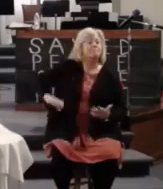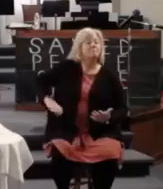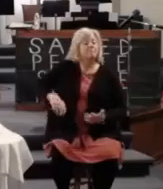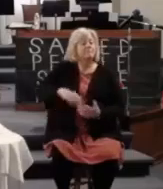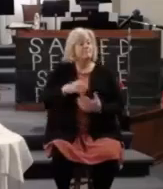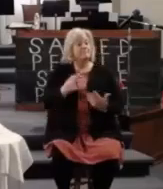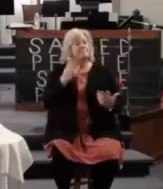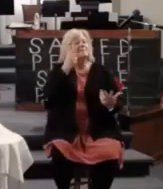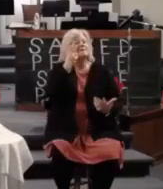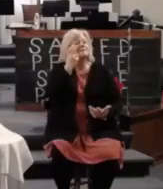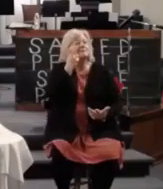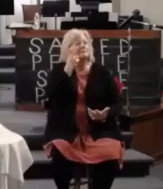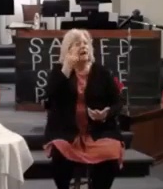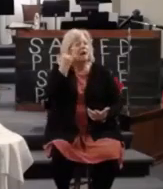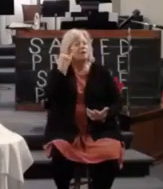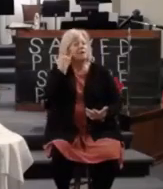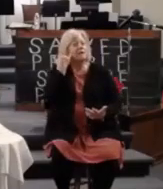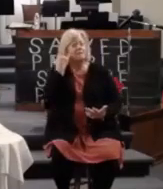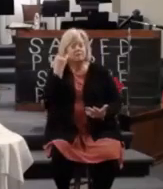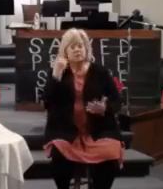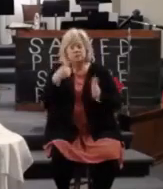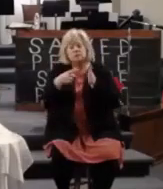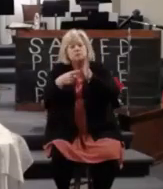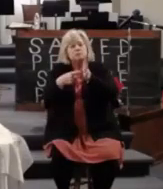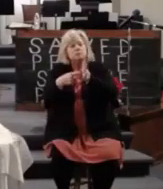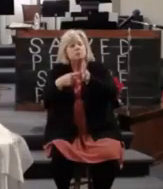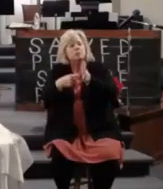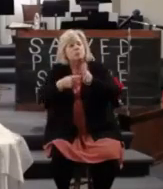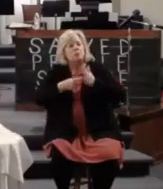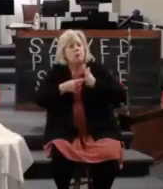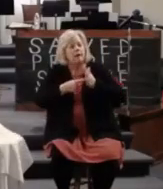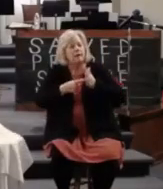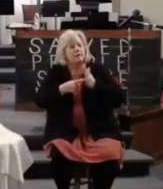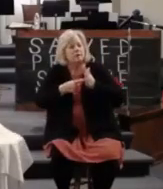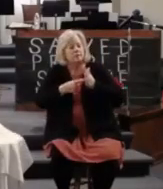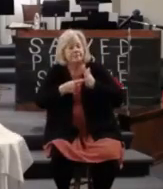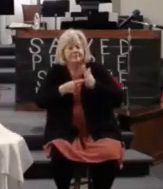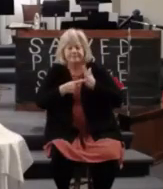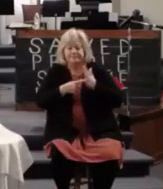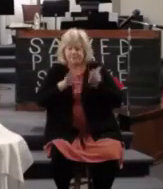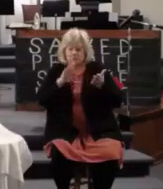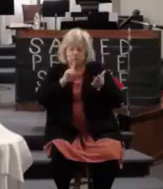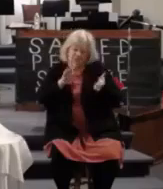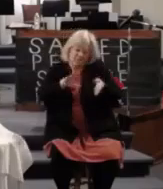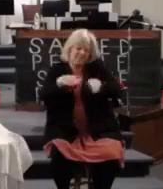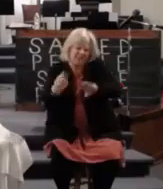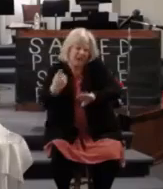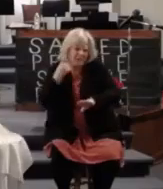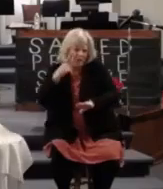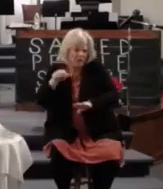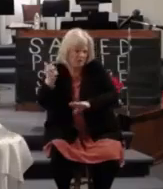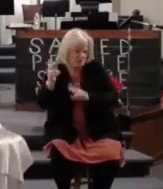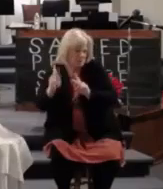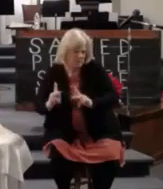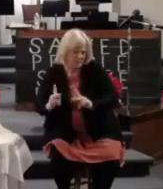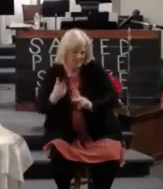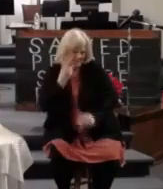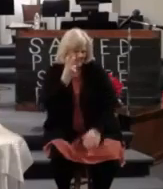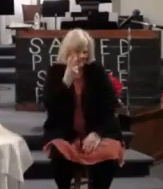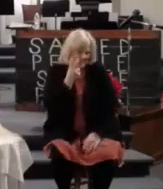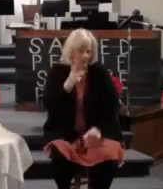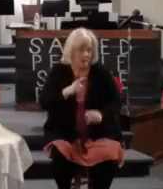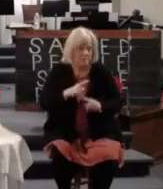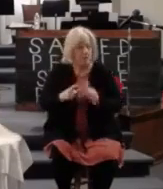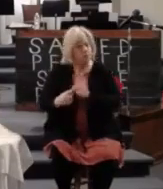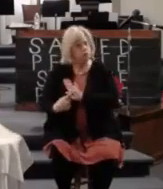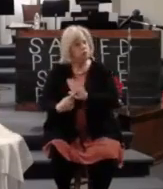will ever be required to do the heroic deed of dying for someone. But we can show it